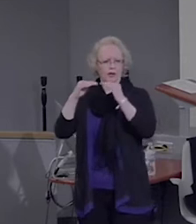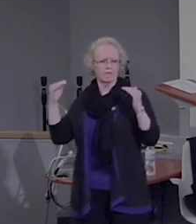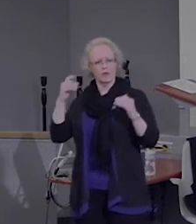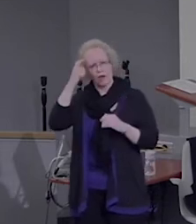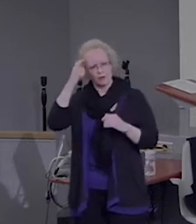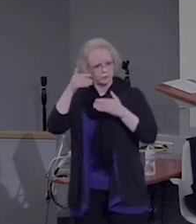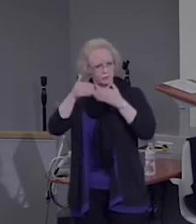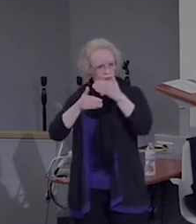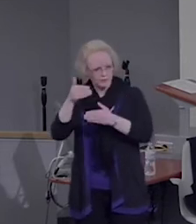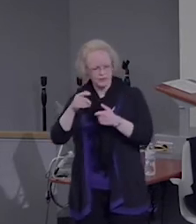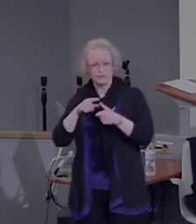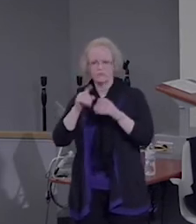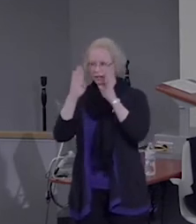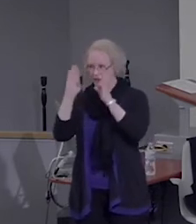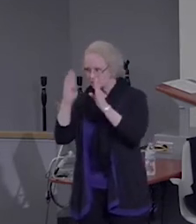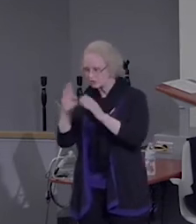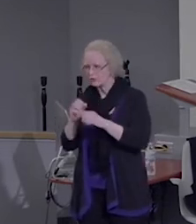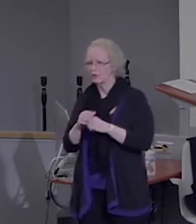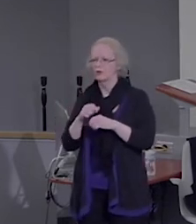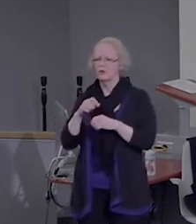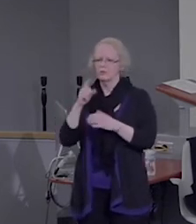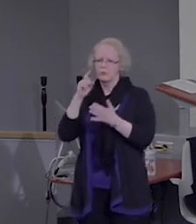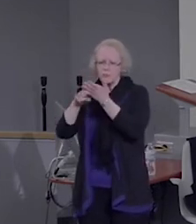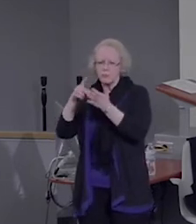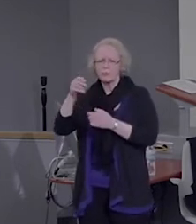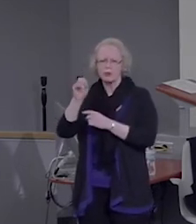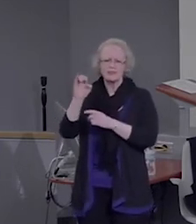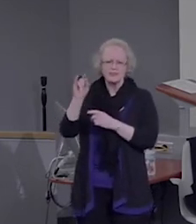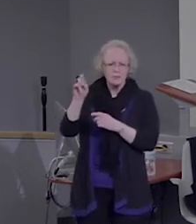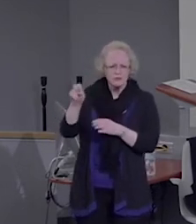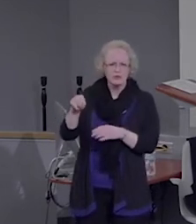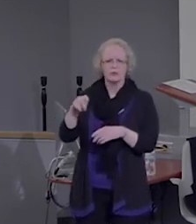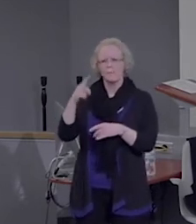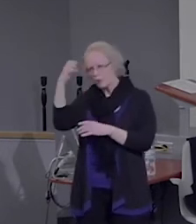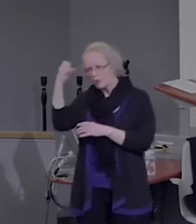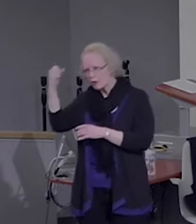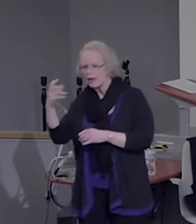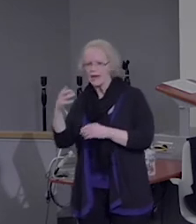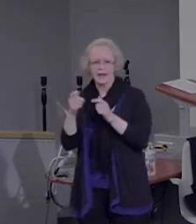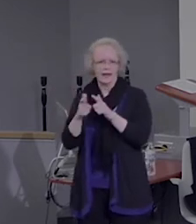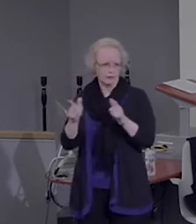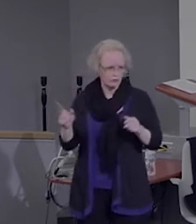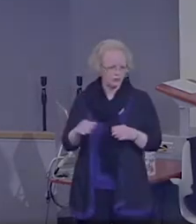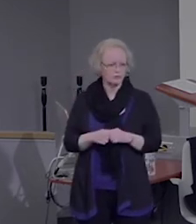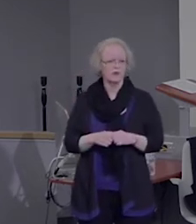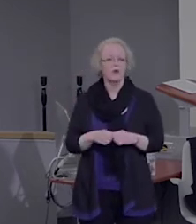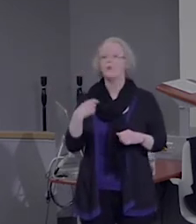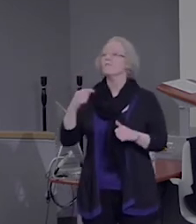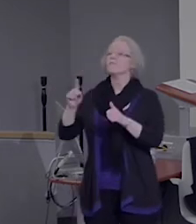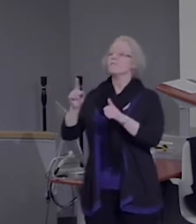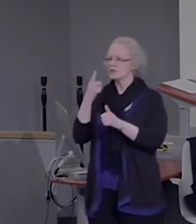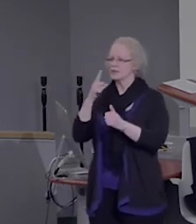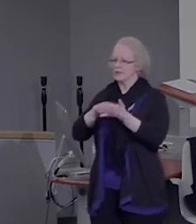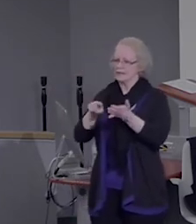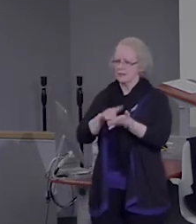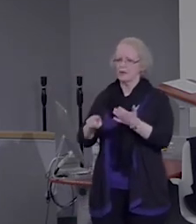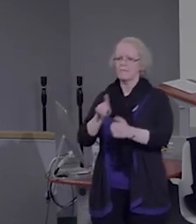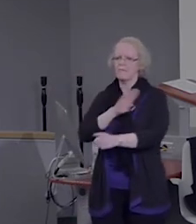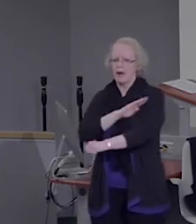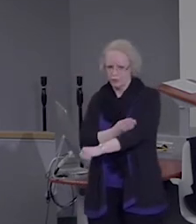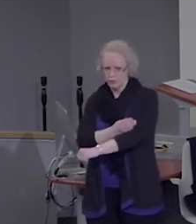attention perception memory and language and we first examined power density not